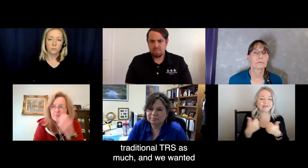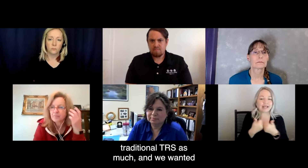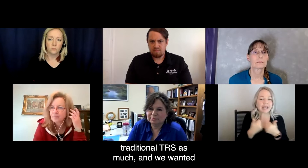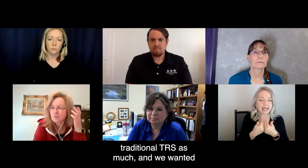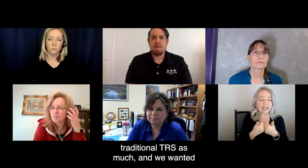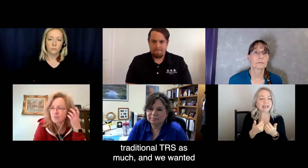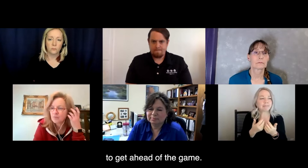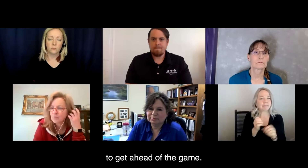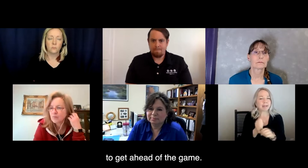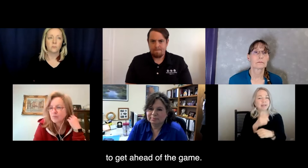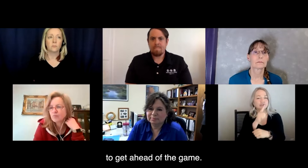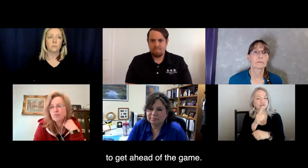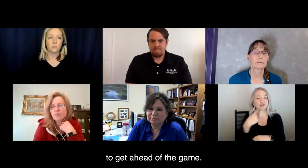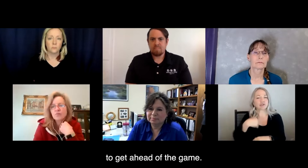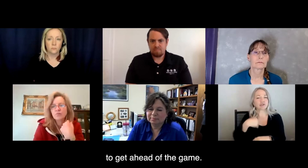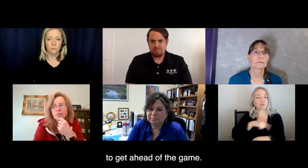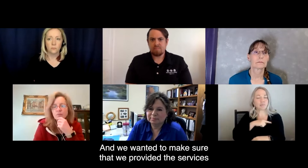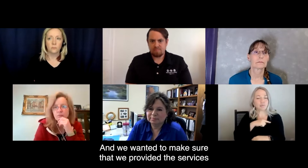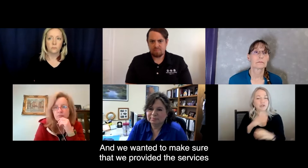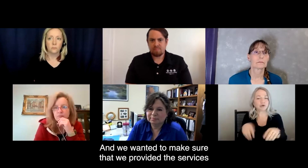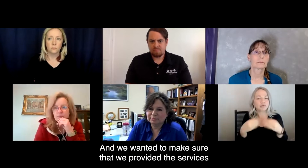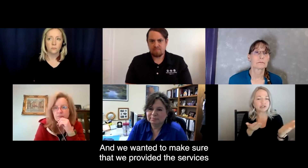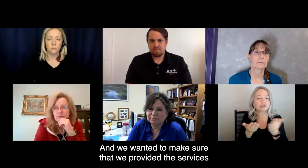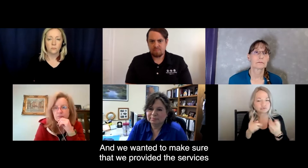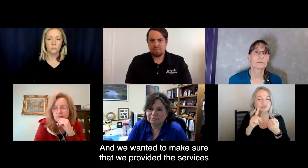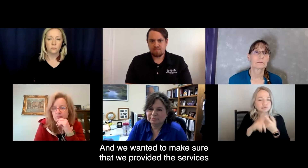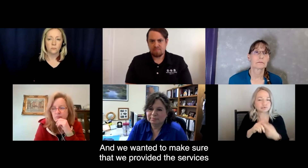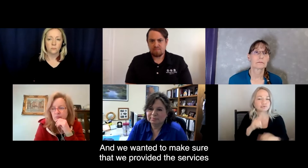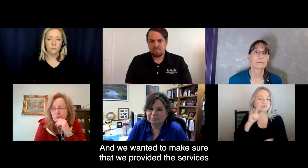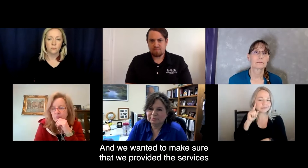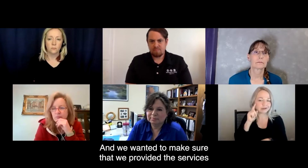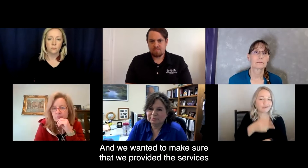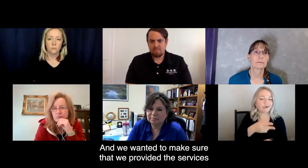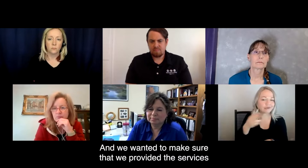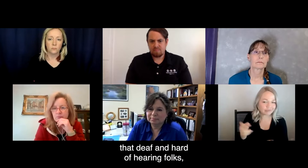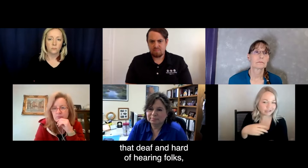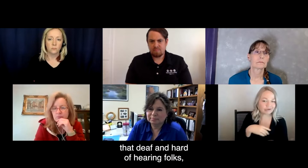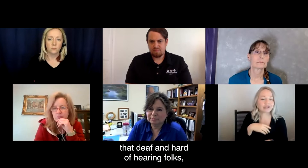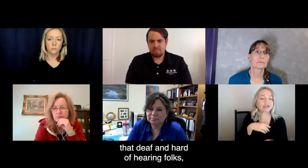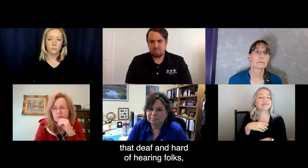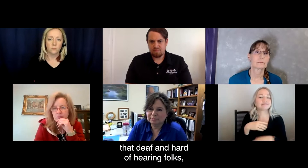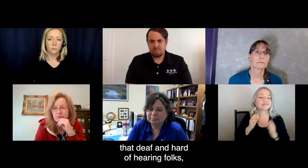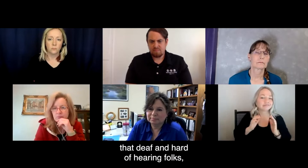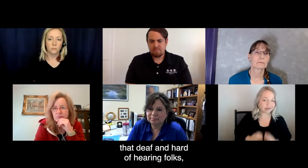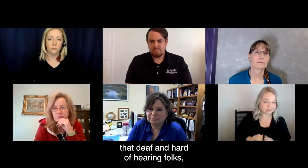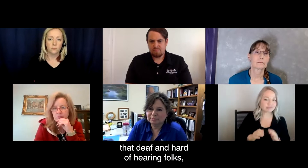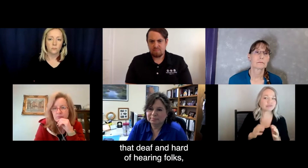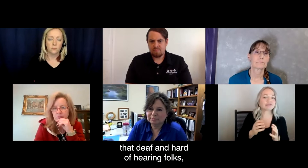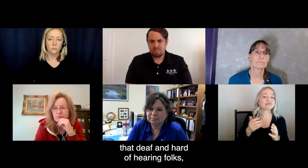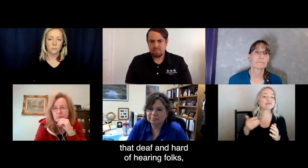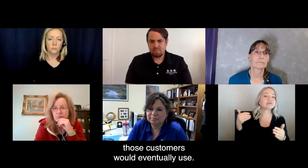much, and we wanted to get ahead of the game, and we wanted to make sure that we provided the services that deaf and hard of hearing